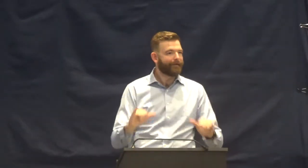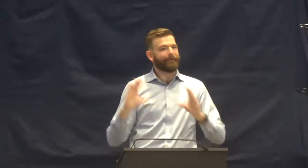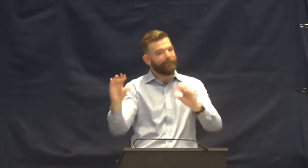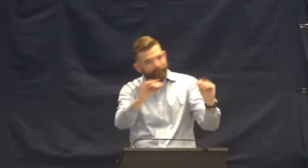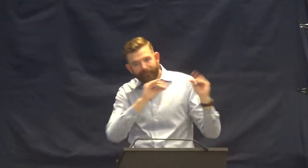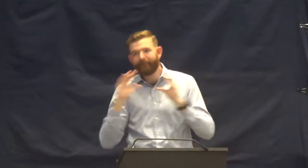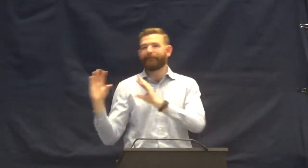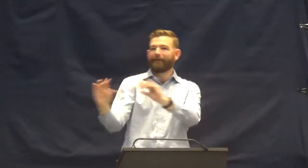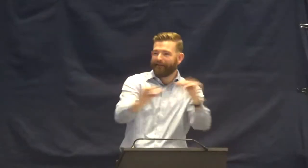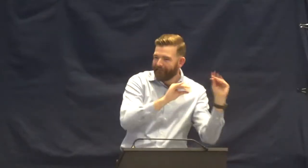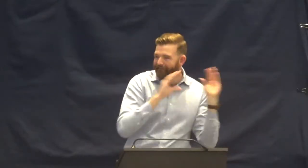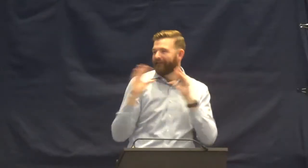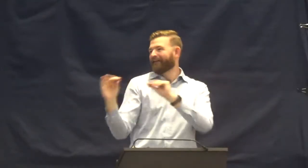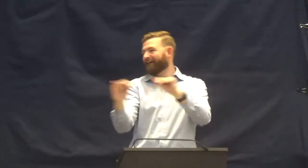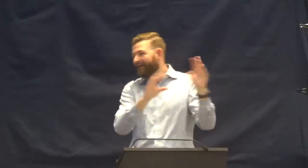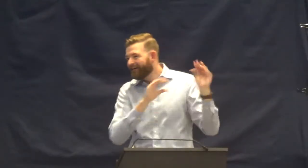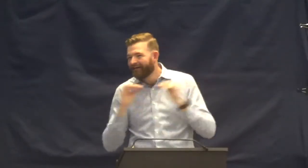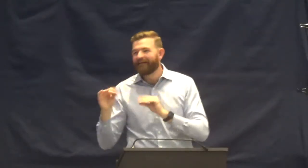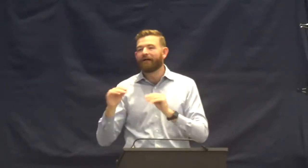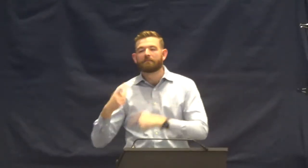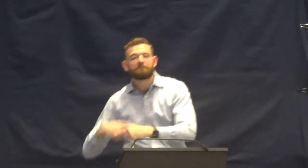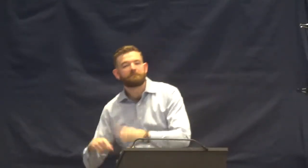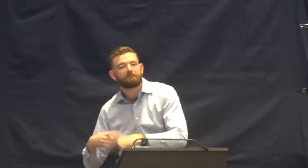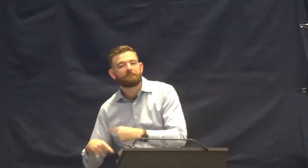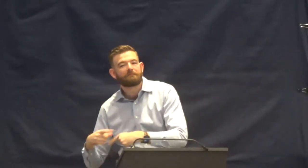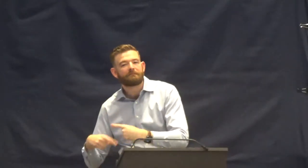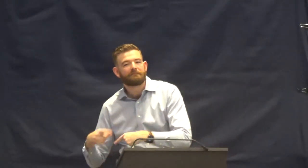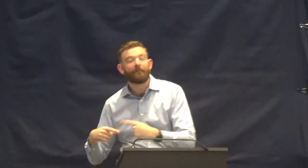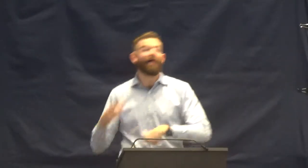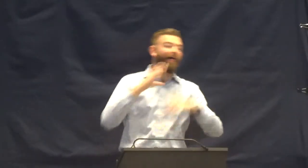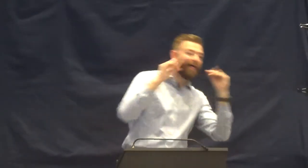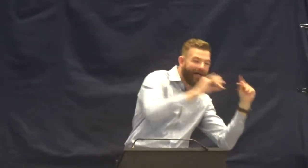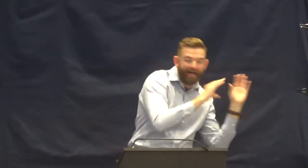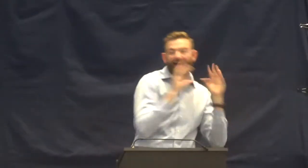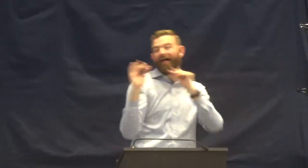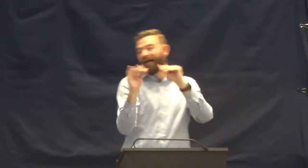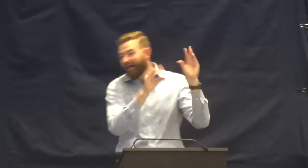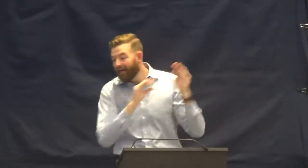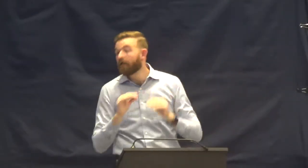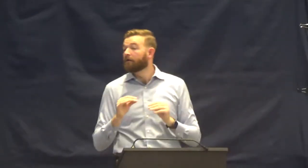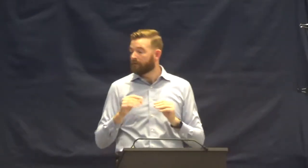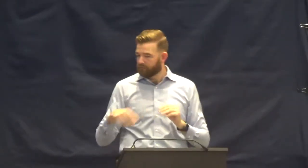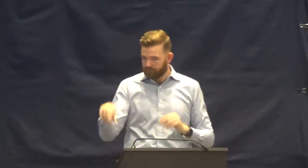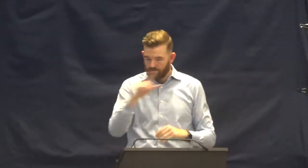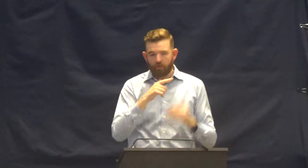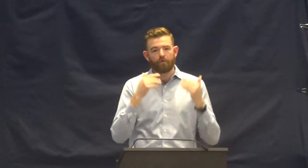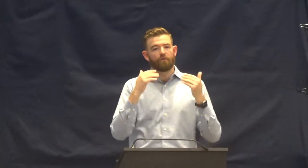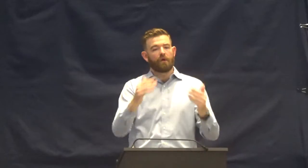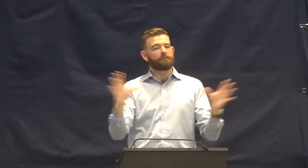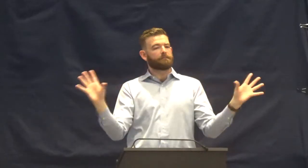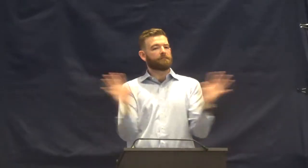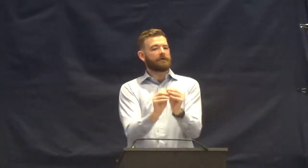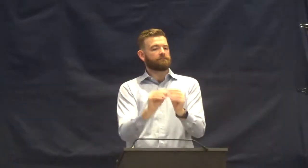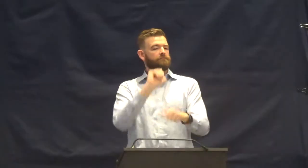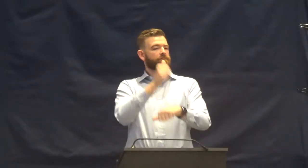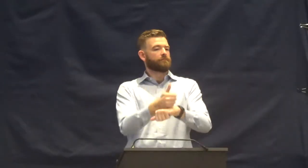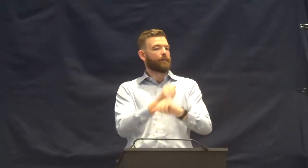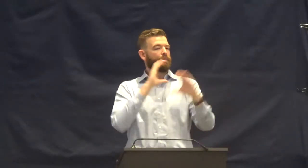sign. But they still tend to go into spoken language quite a bit, and sign maybe just a little bit, and then talk, and sign a little. So